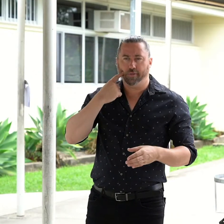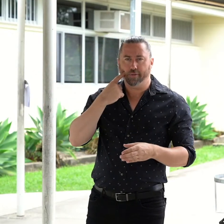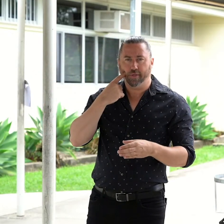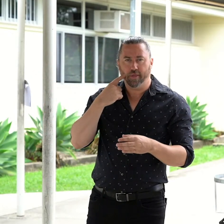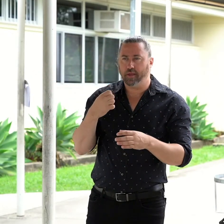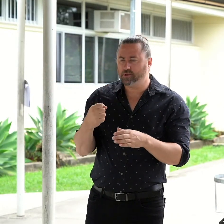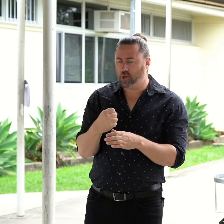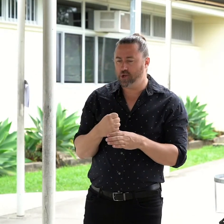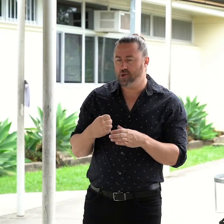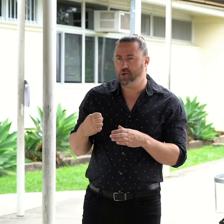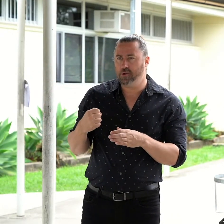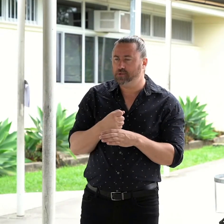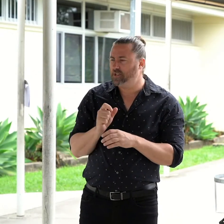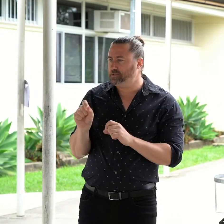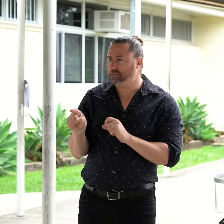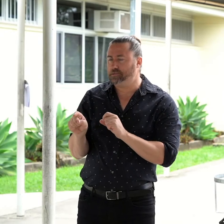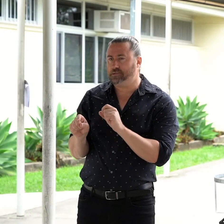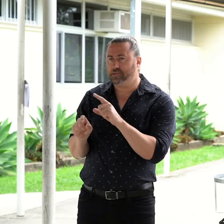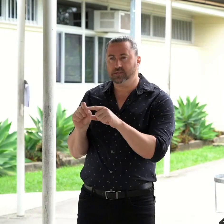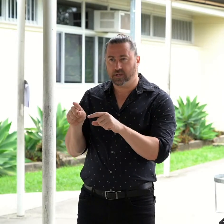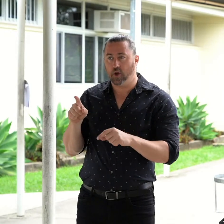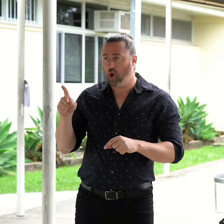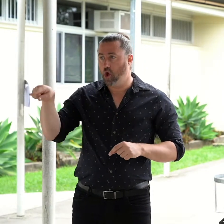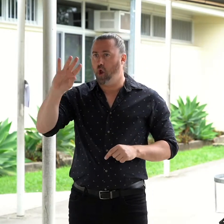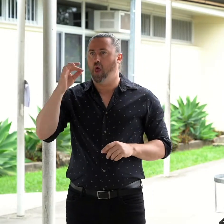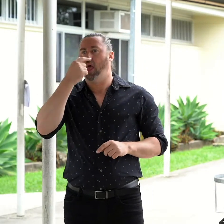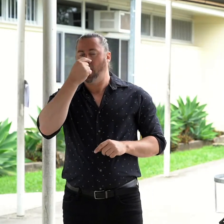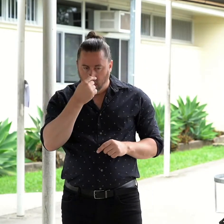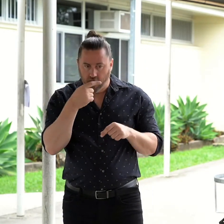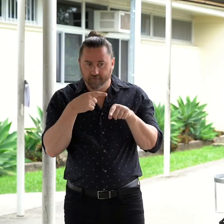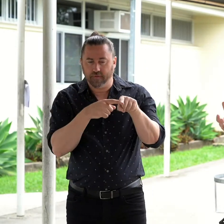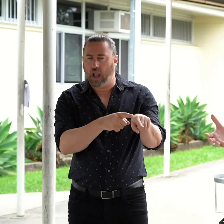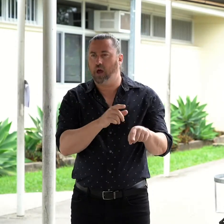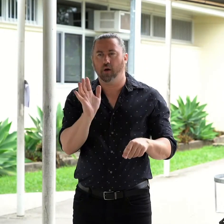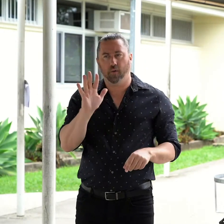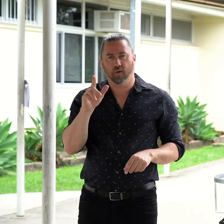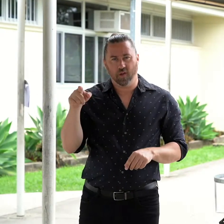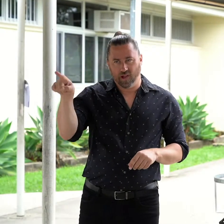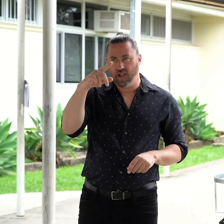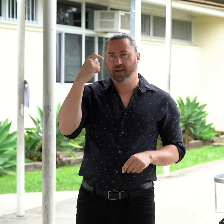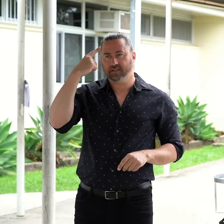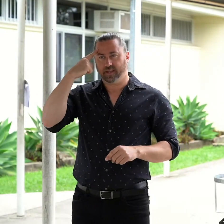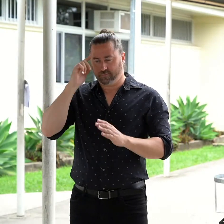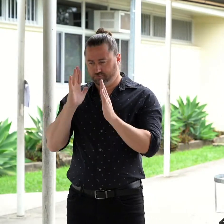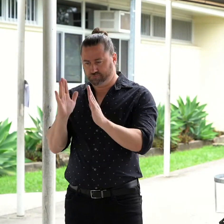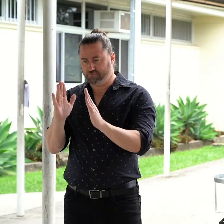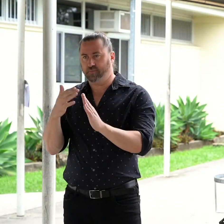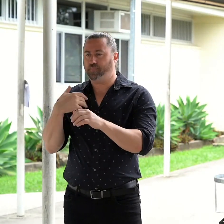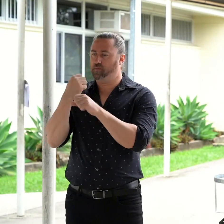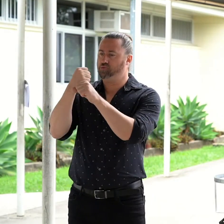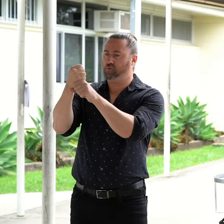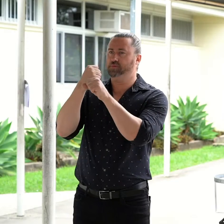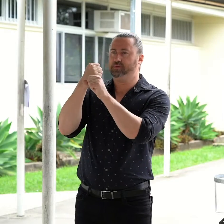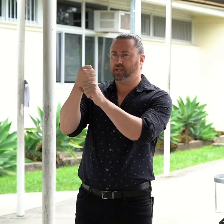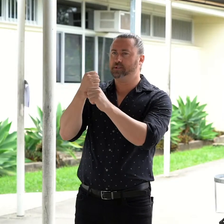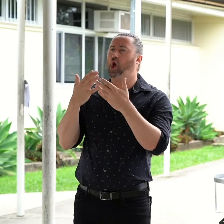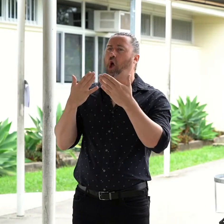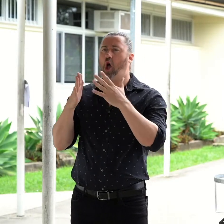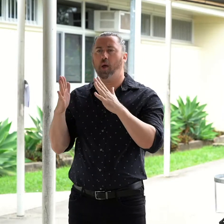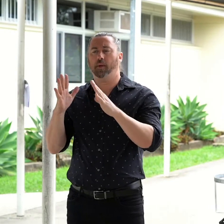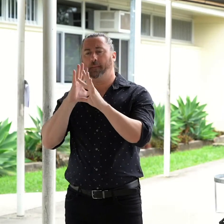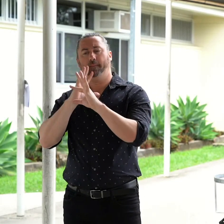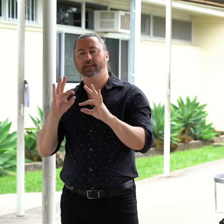at the gatherings you organise. You've also got a responsibility to the broader community to ensure that those people who are attempting